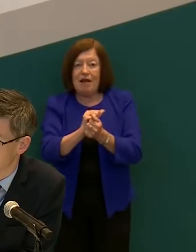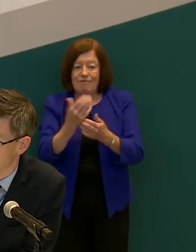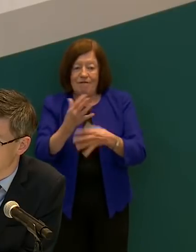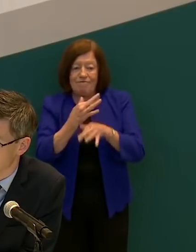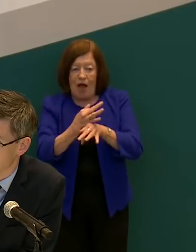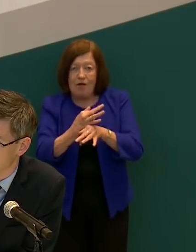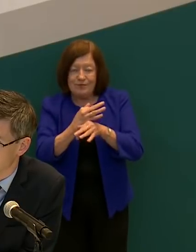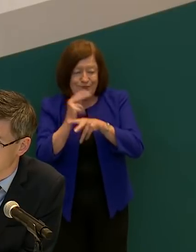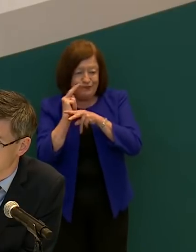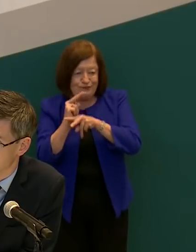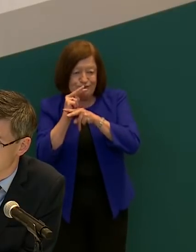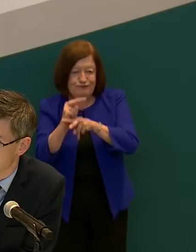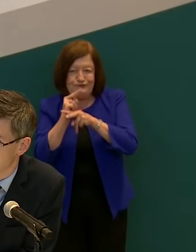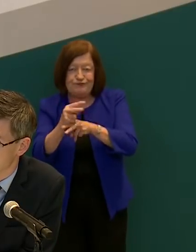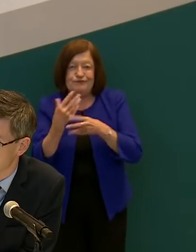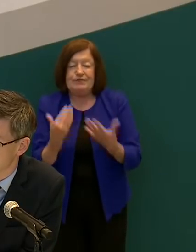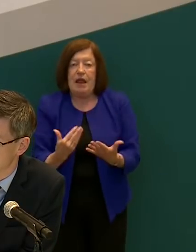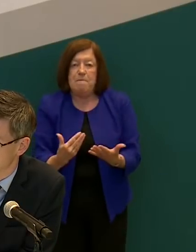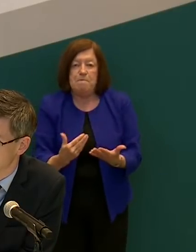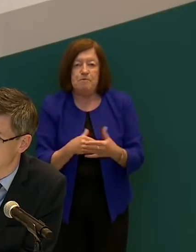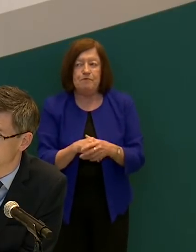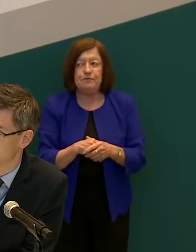by public health colleagues in the HSE.